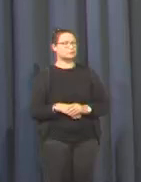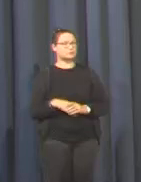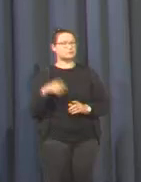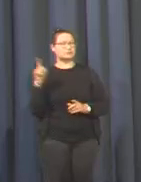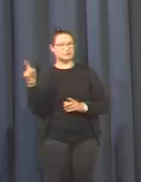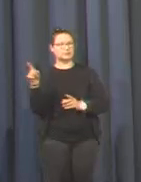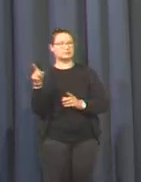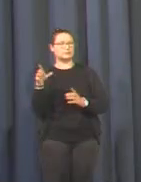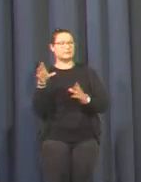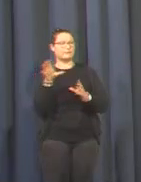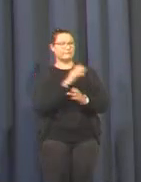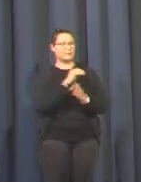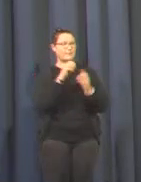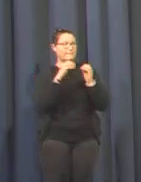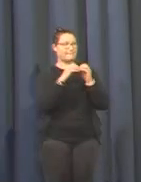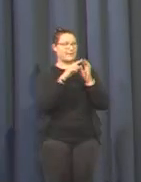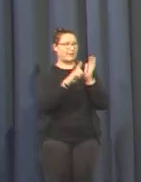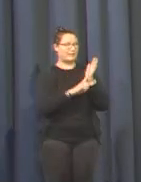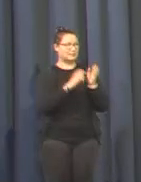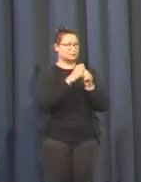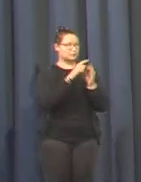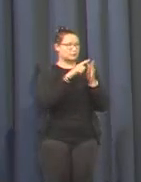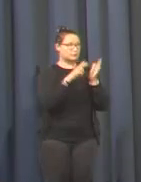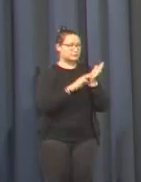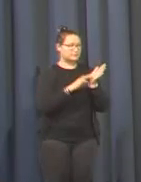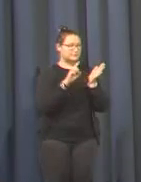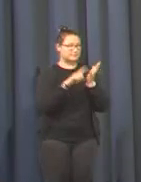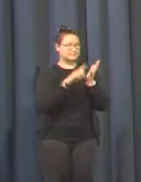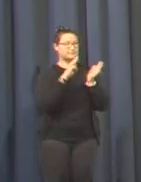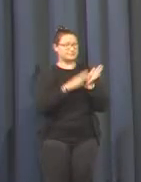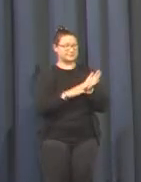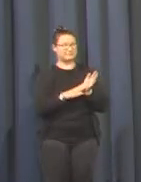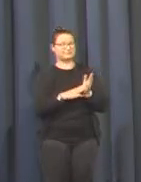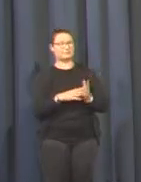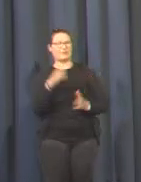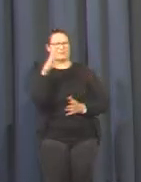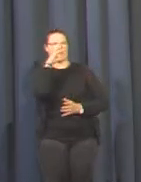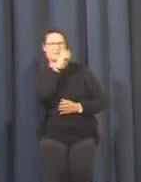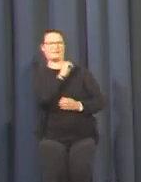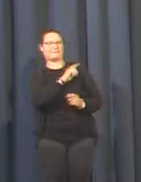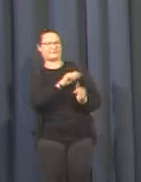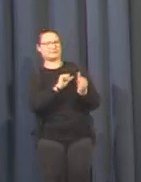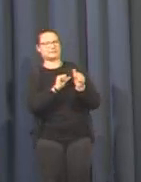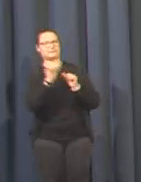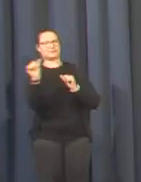We believe it's the only, or will be the only, online lead monitor and water supplies in New Zealand.